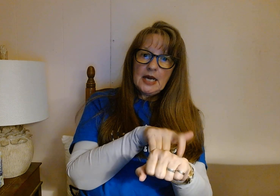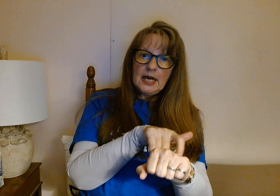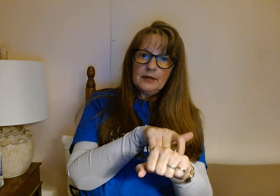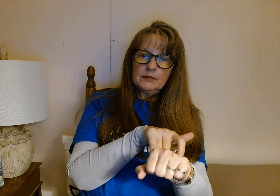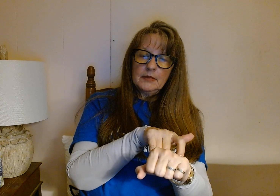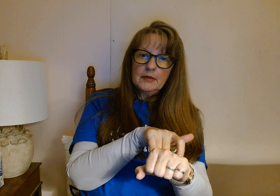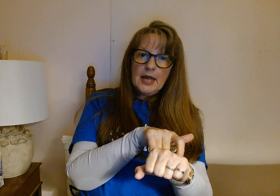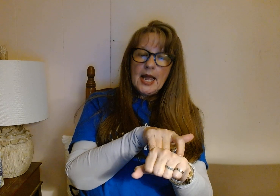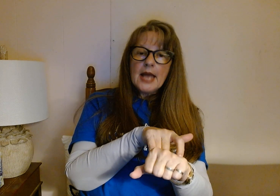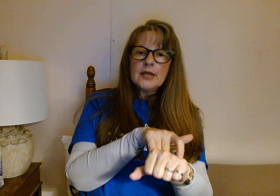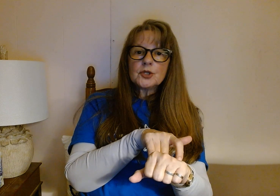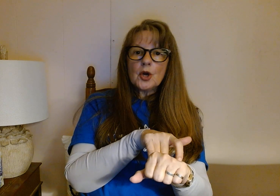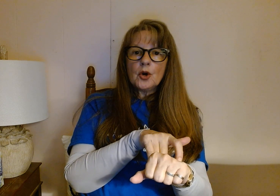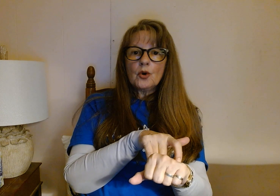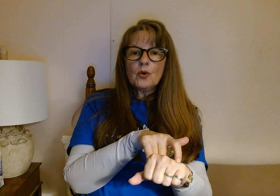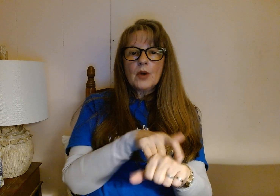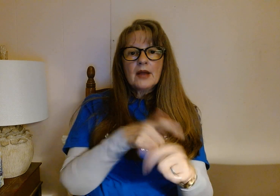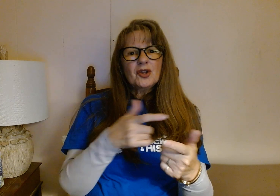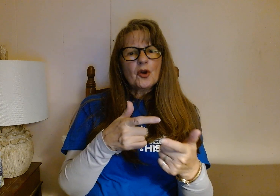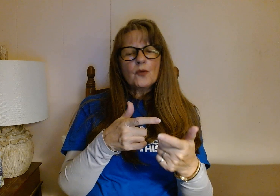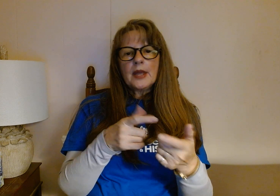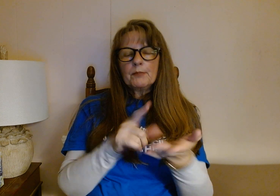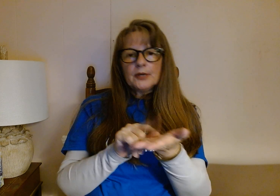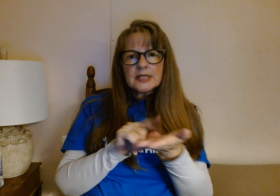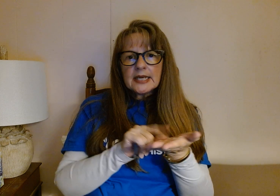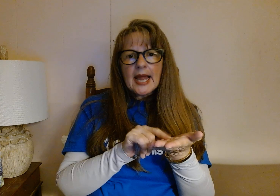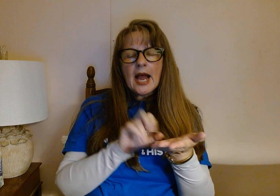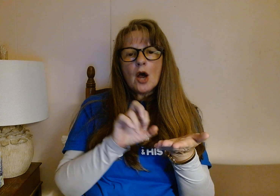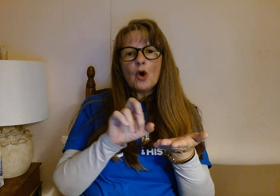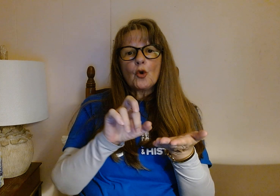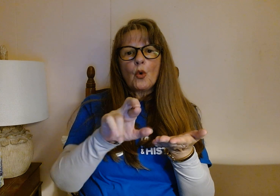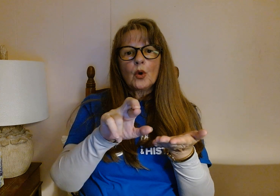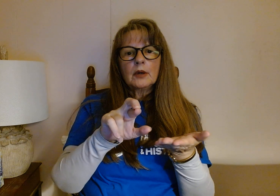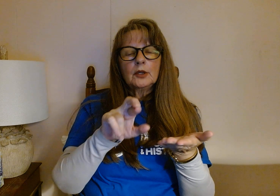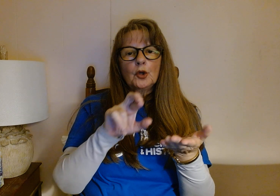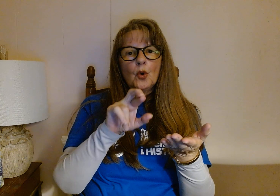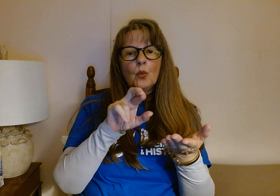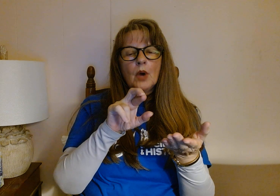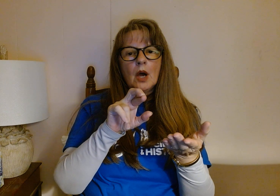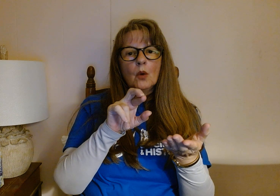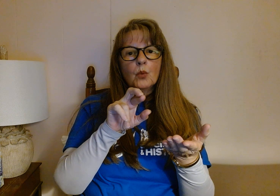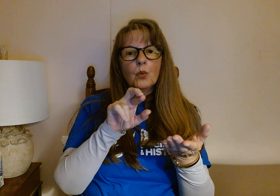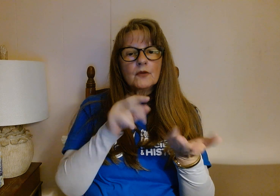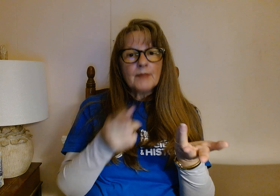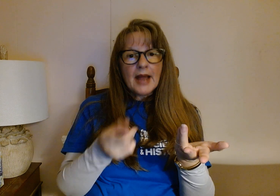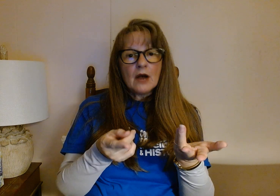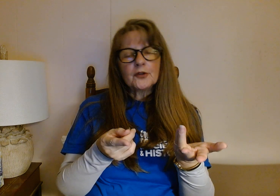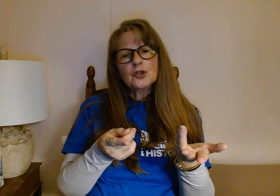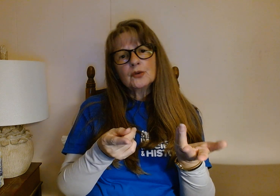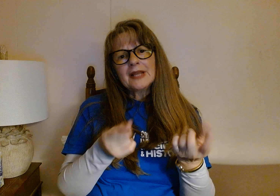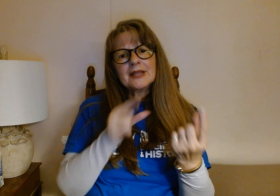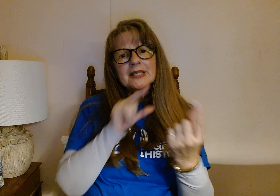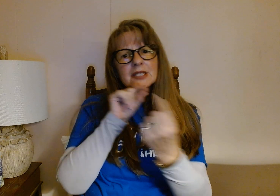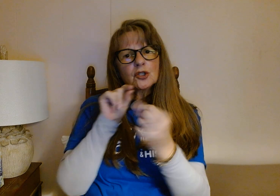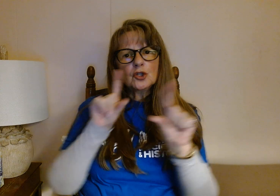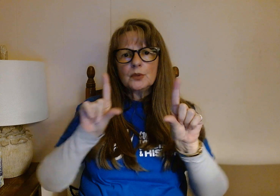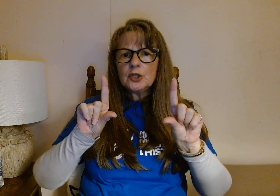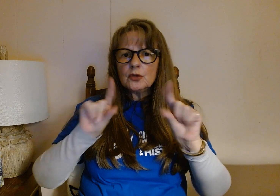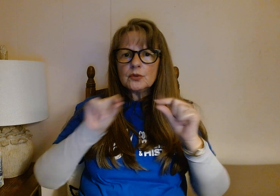time. And so, they printed it out, or, word of mouth. And you wouldn't use this